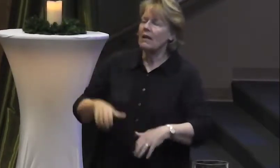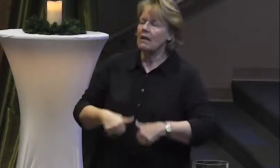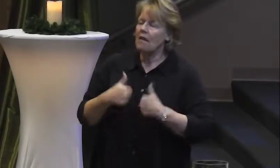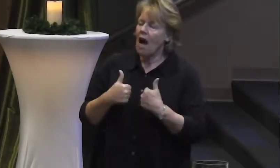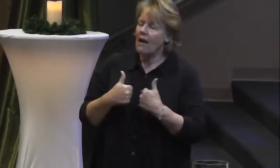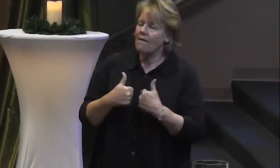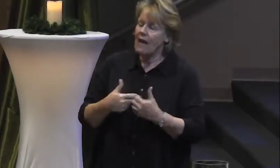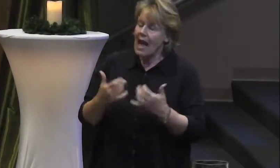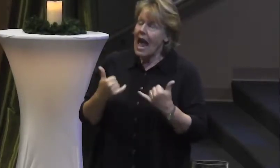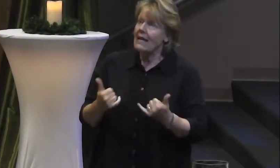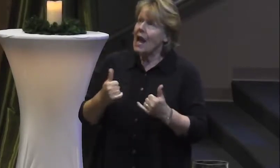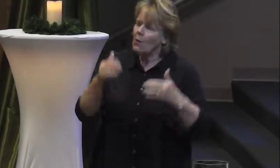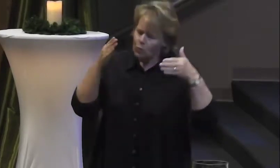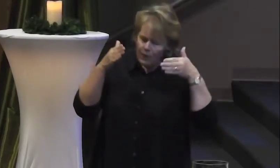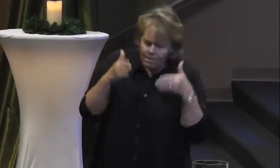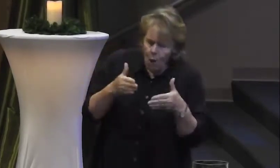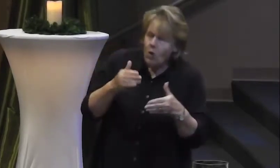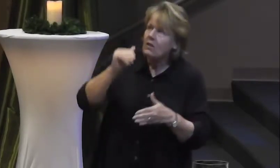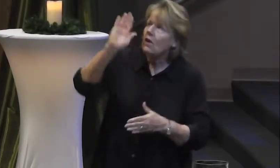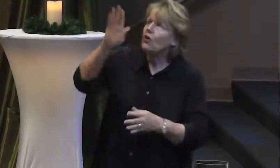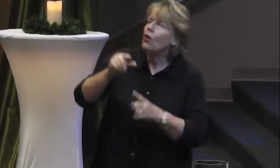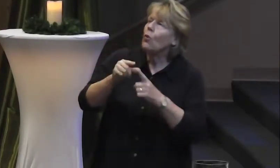word, I do ask that we could hear you clearly.